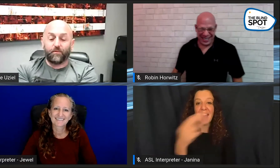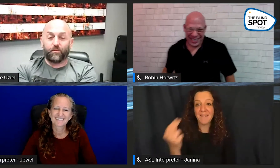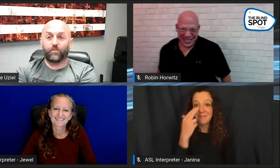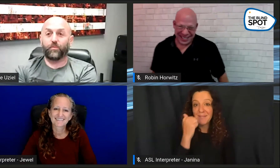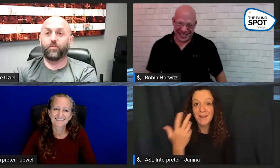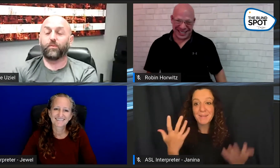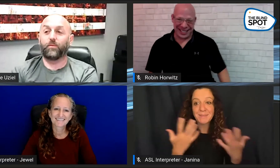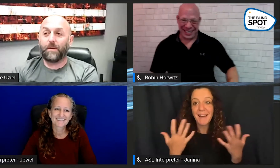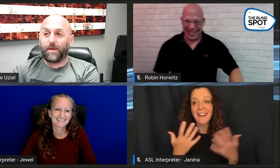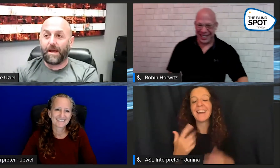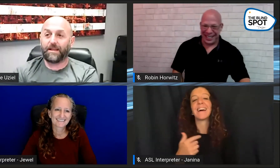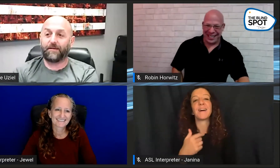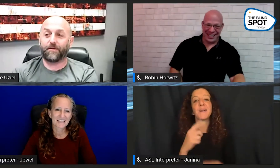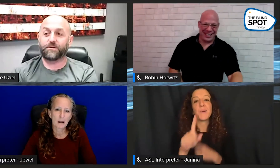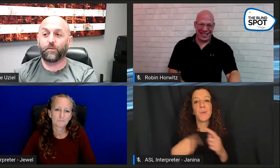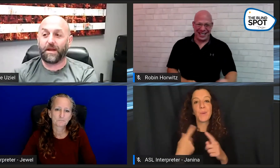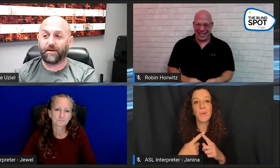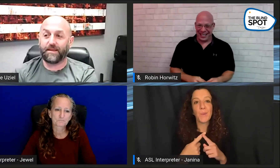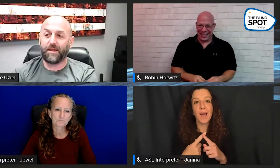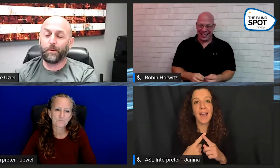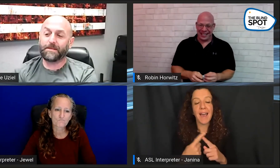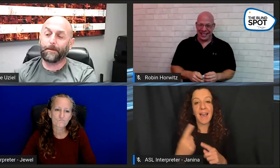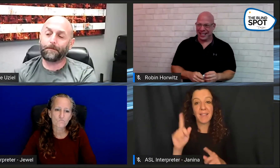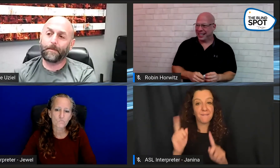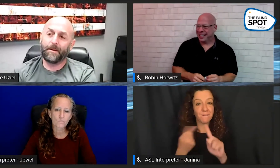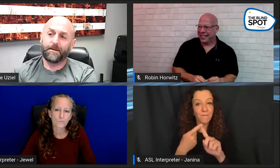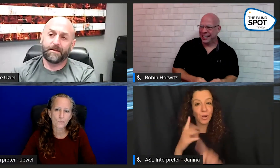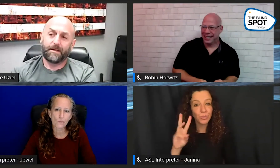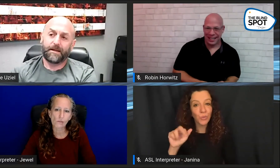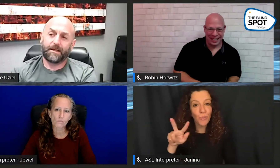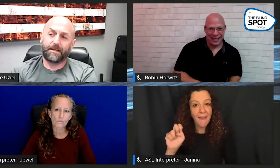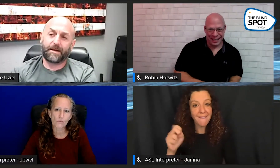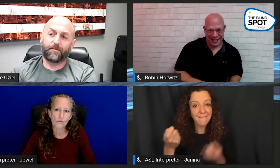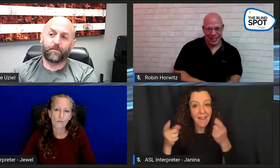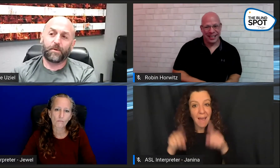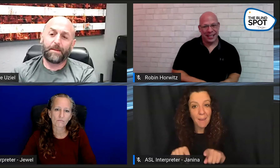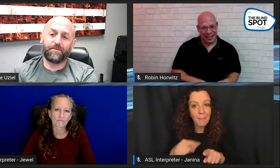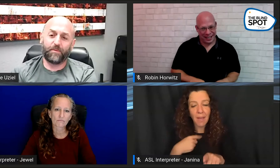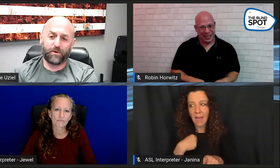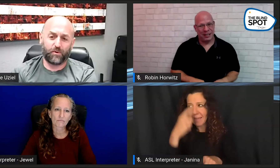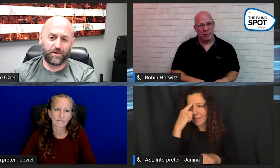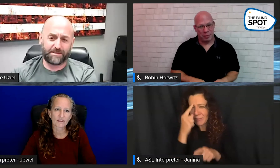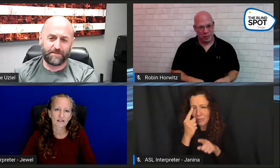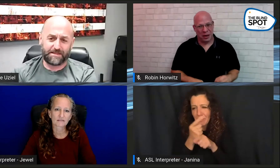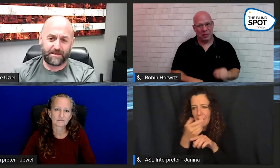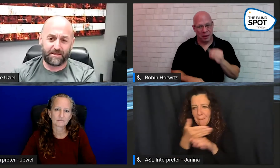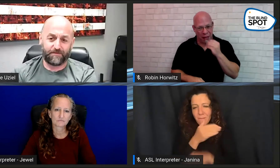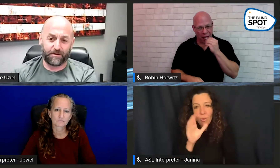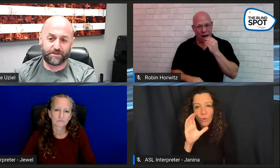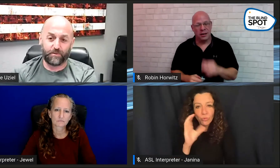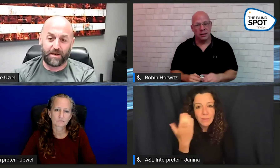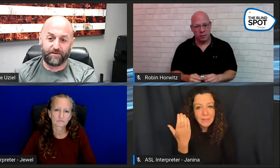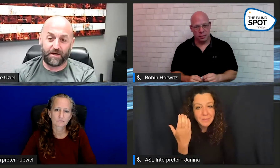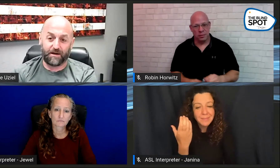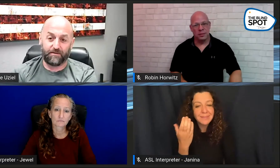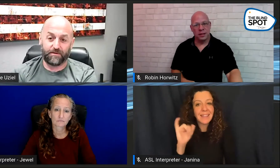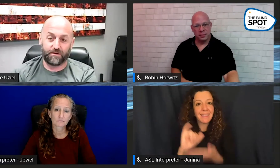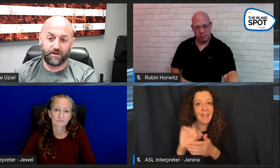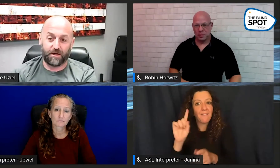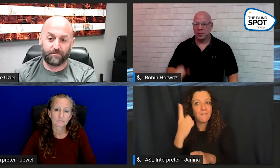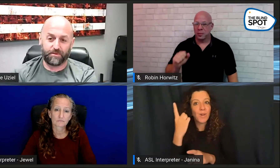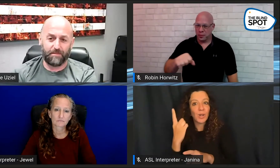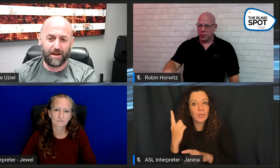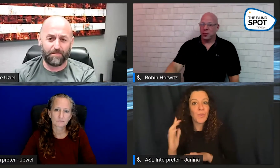because when we had that first wave, I think it was like right before Christmas. I think the first wave